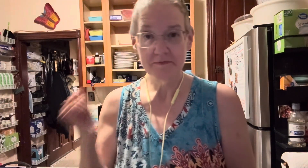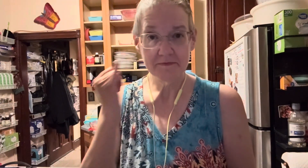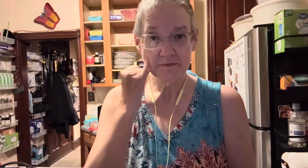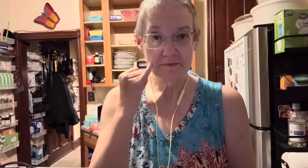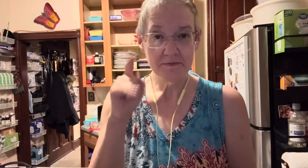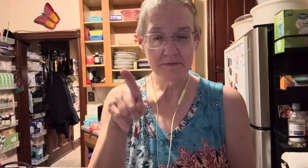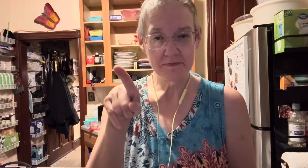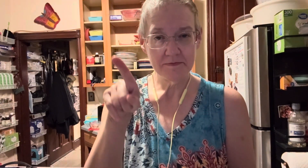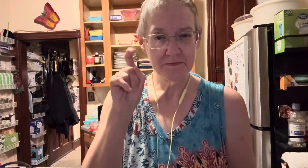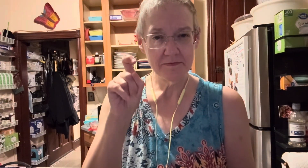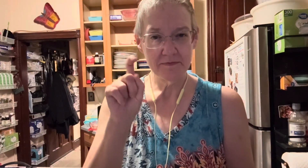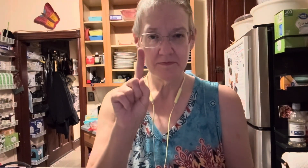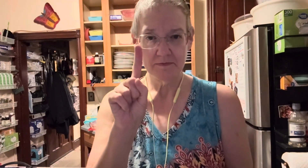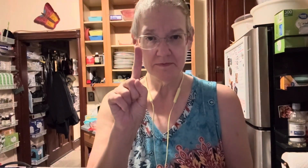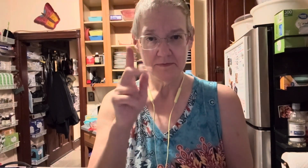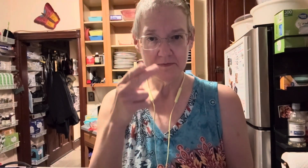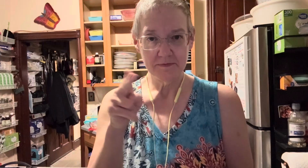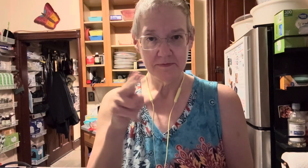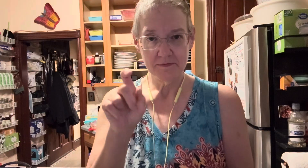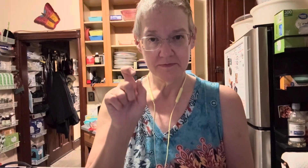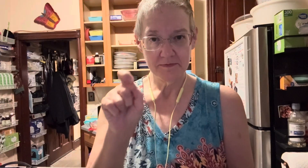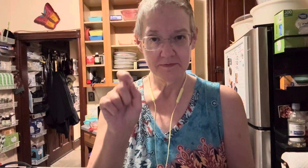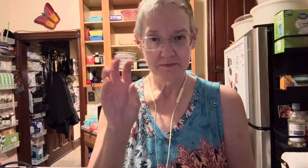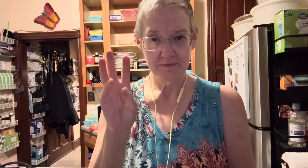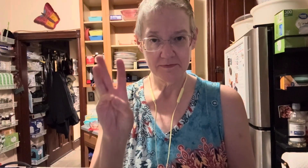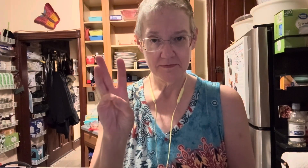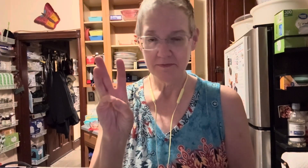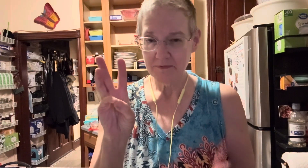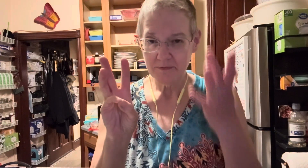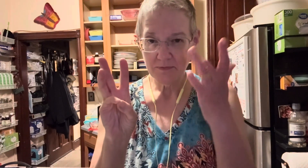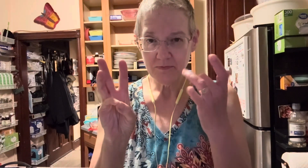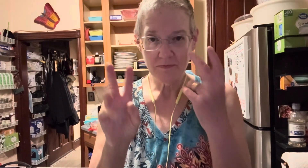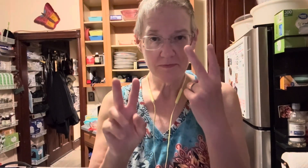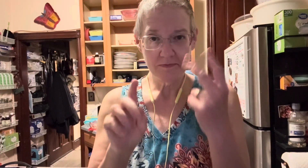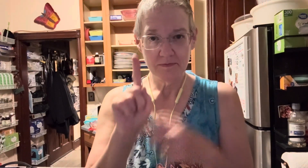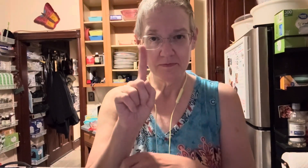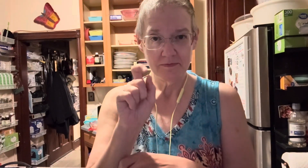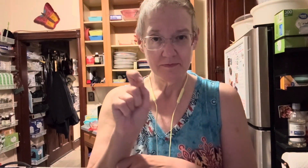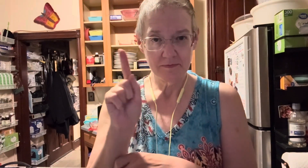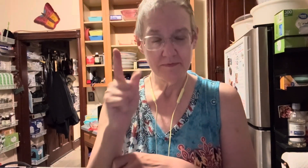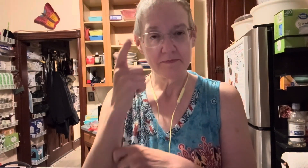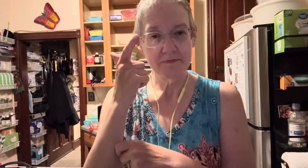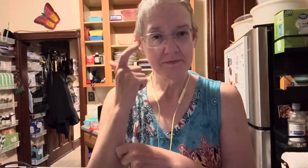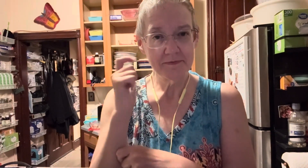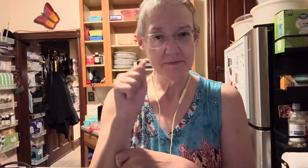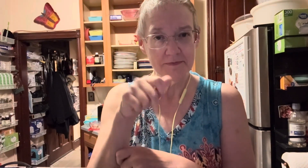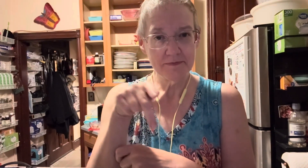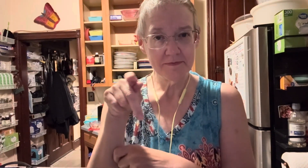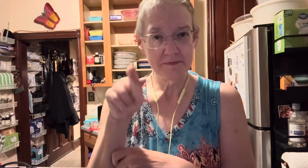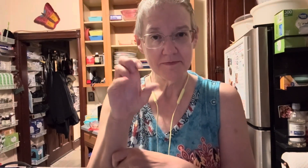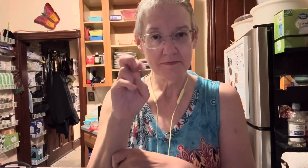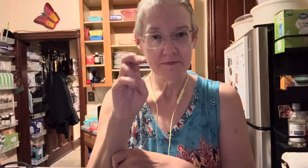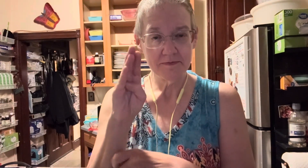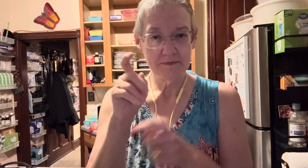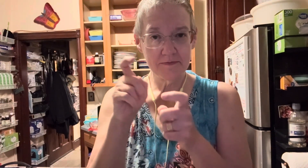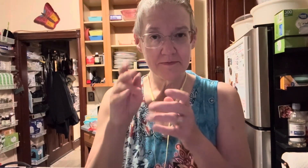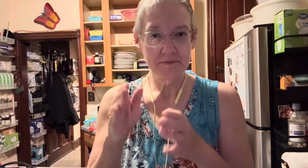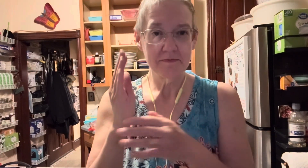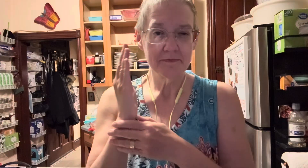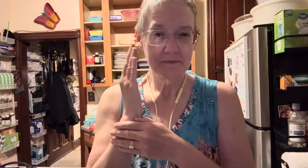you might wonder, if 1 egg is 0.6, why is 2 eggs 1.1? It's because sometimes Carb